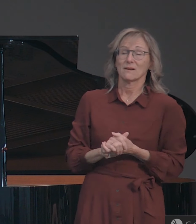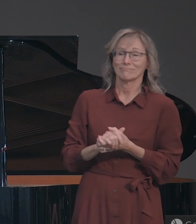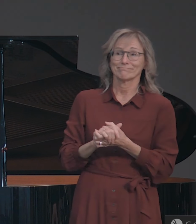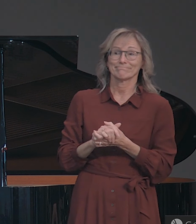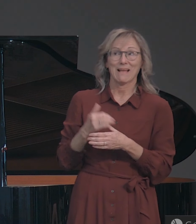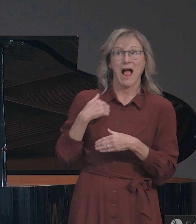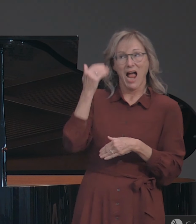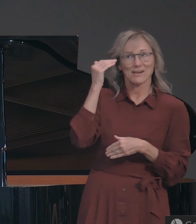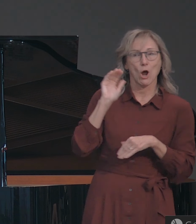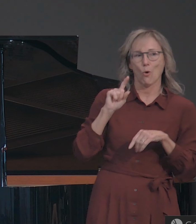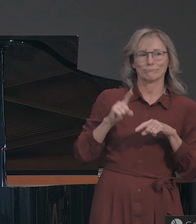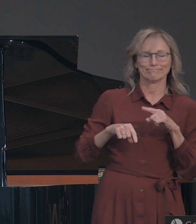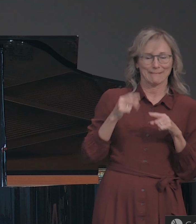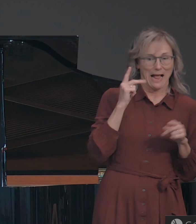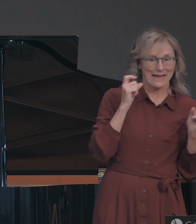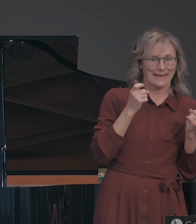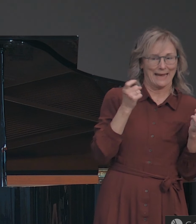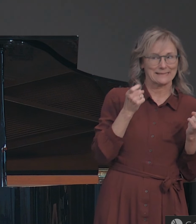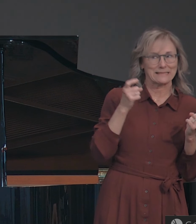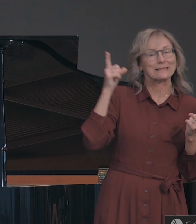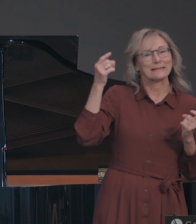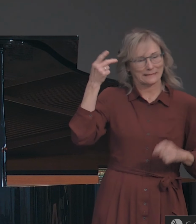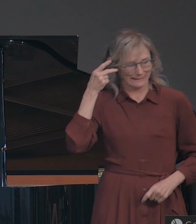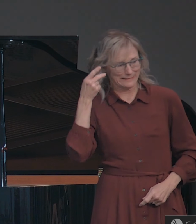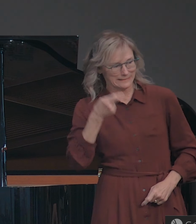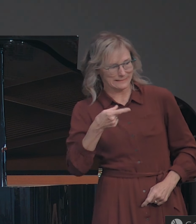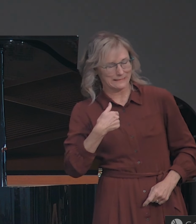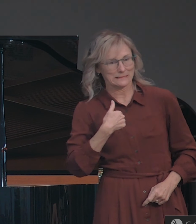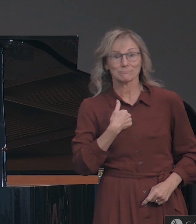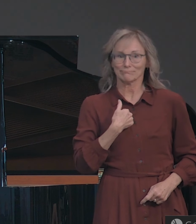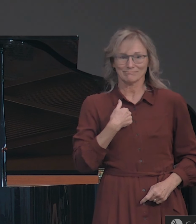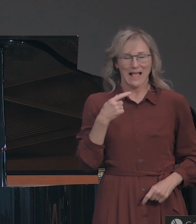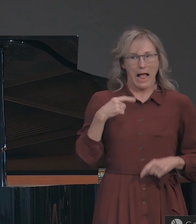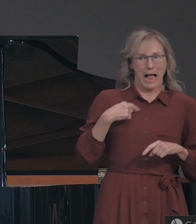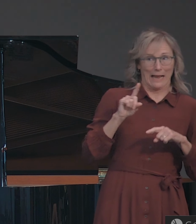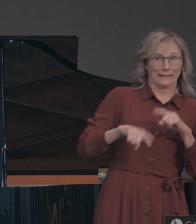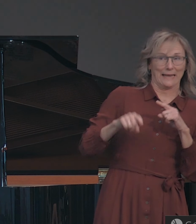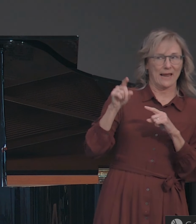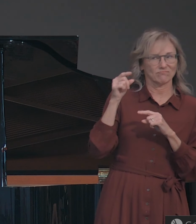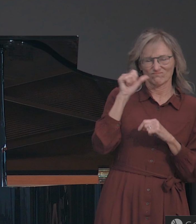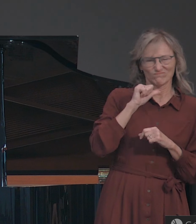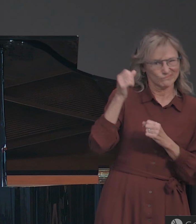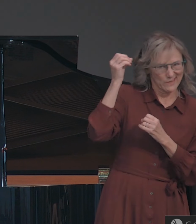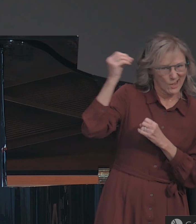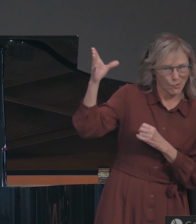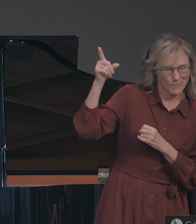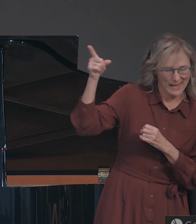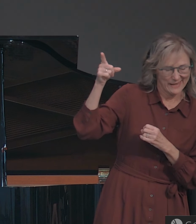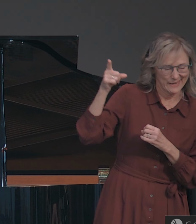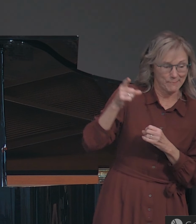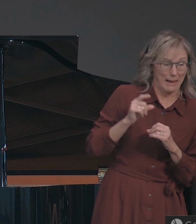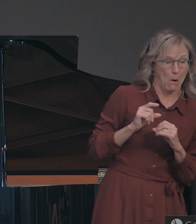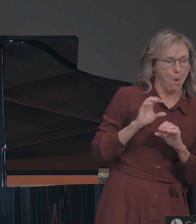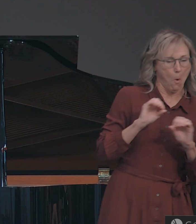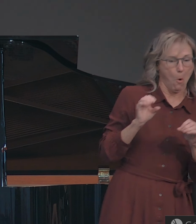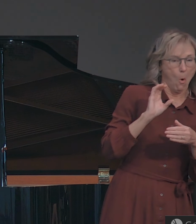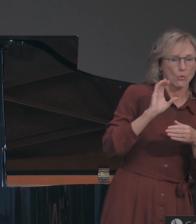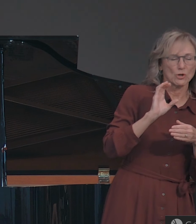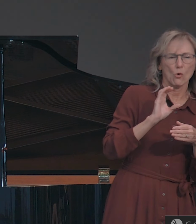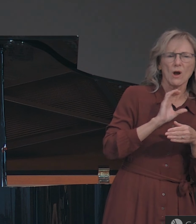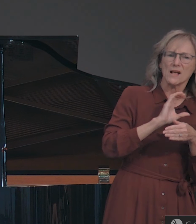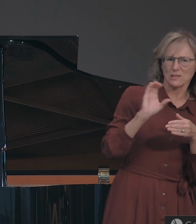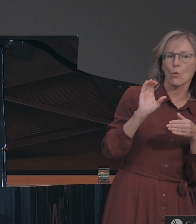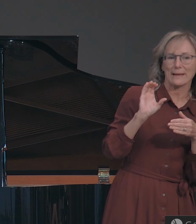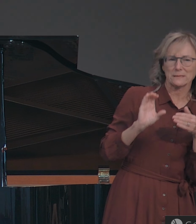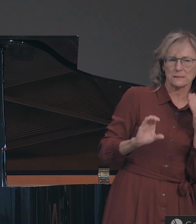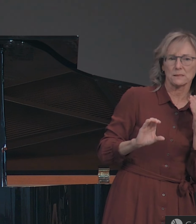can't sin without God seeing. Fearing God means I can't disobey God and expect no consequence. Fearing God means